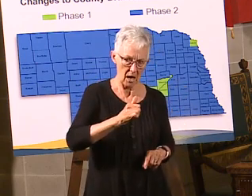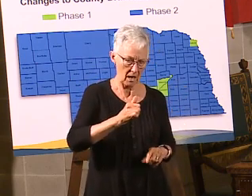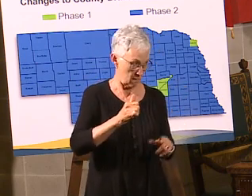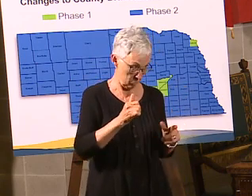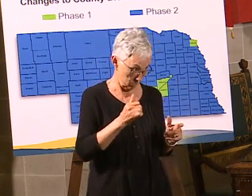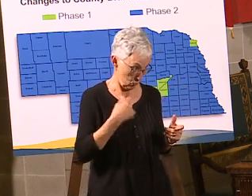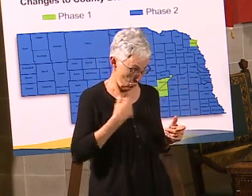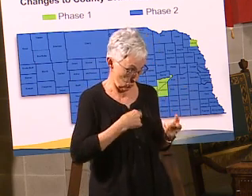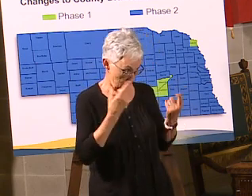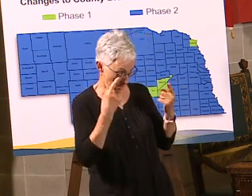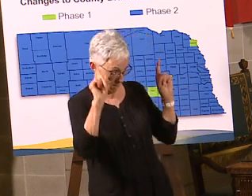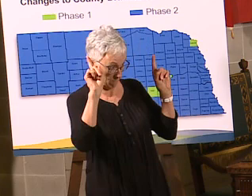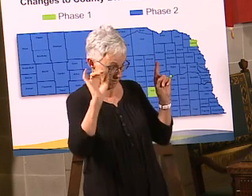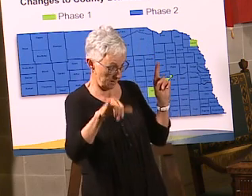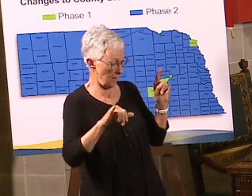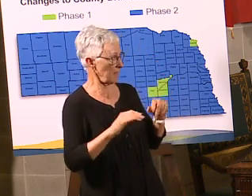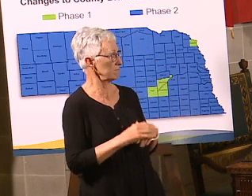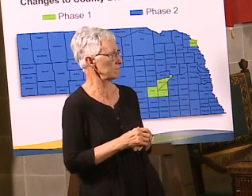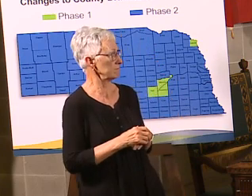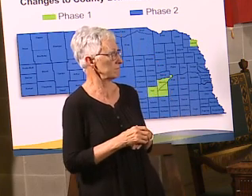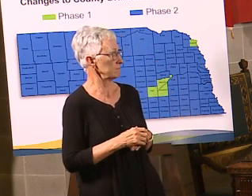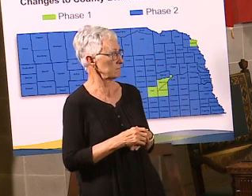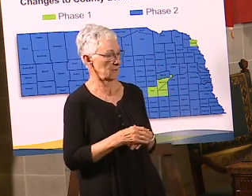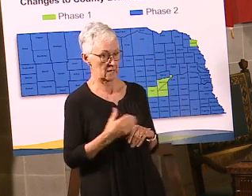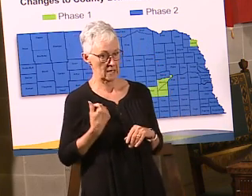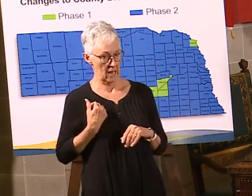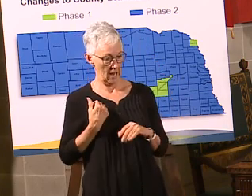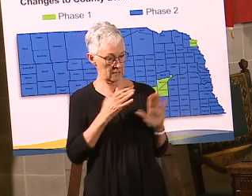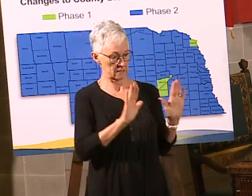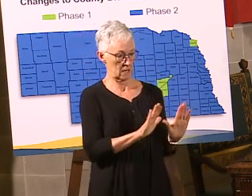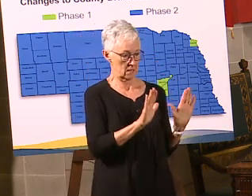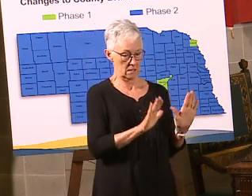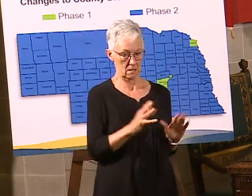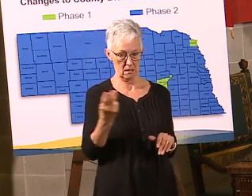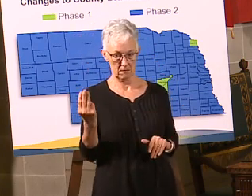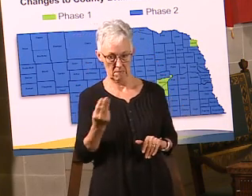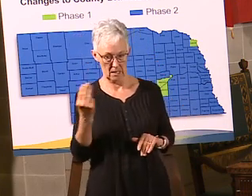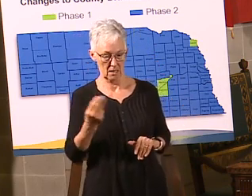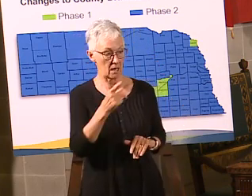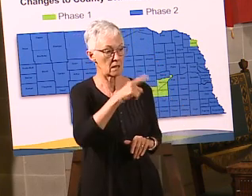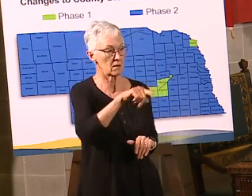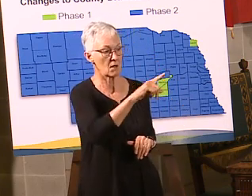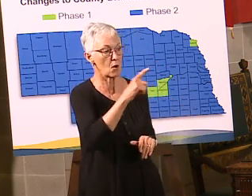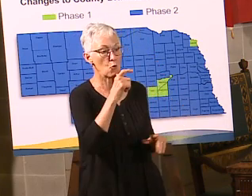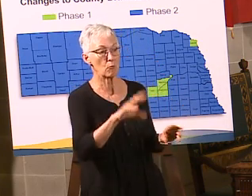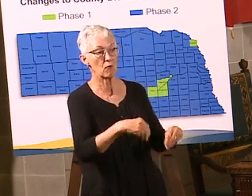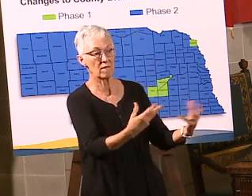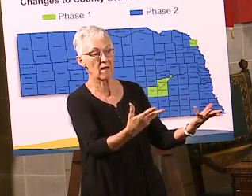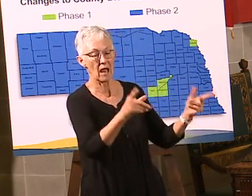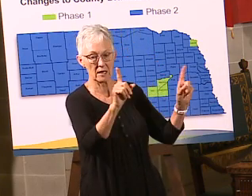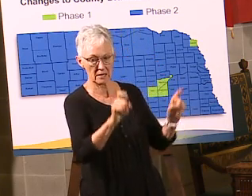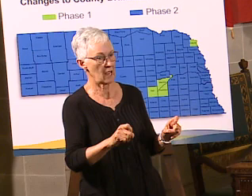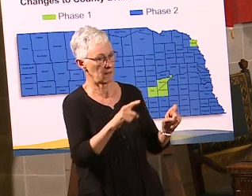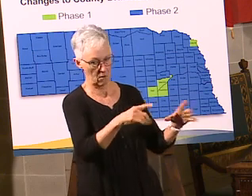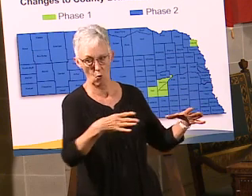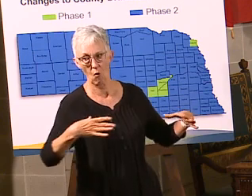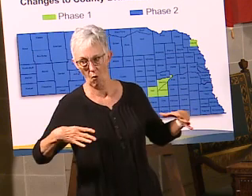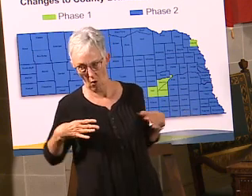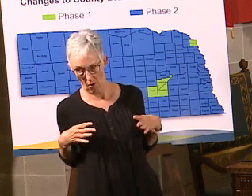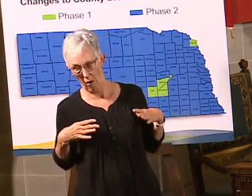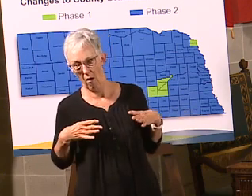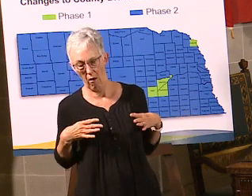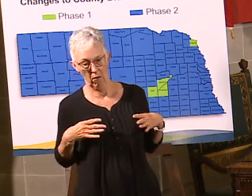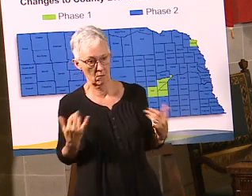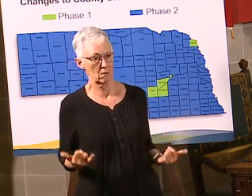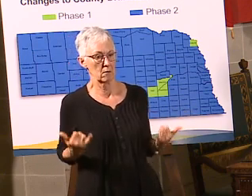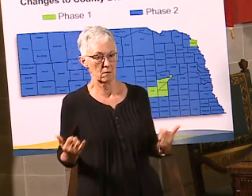doing the testing Sunday and Monday off so that they could rest up and spend time with their families. But starting today, we're getting right